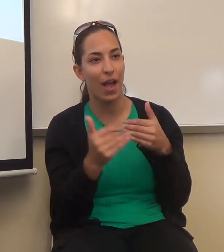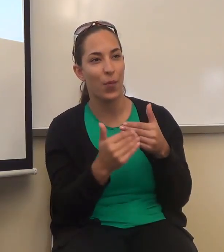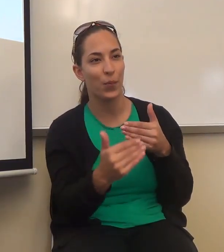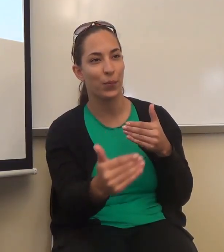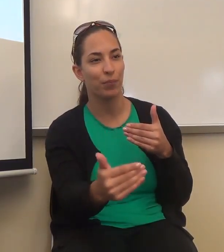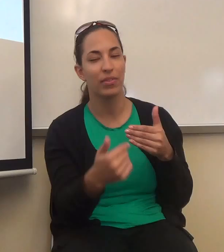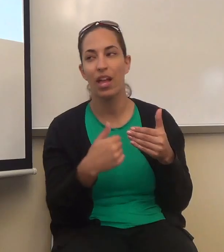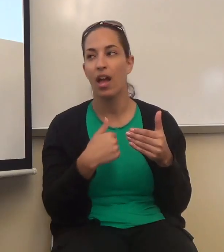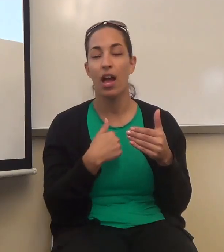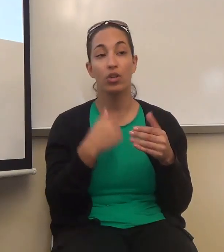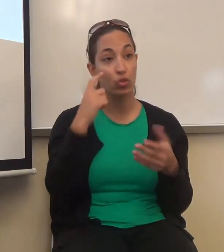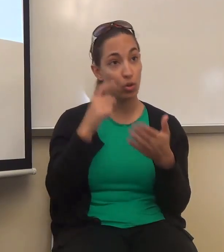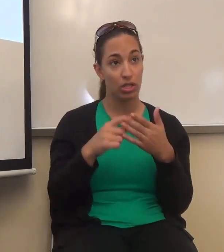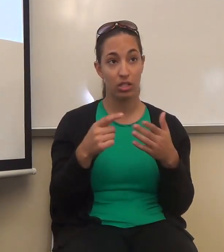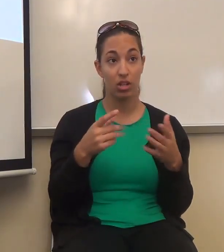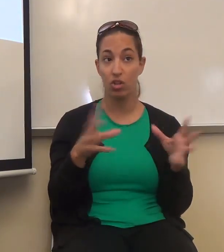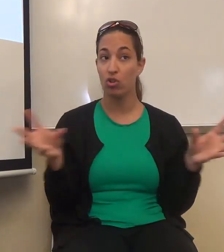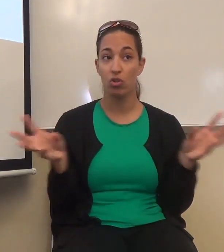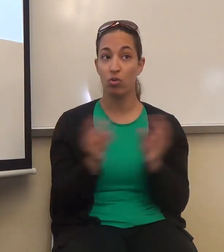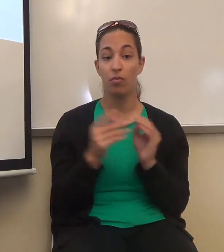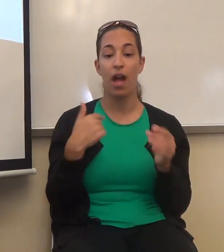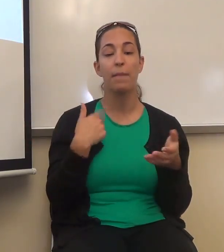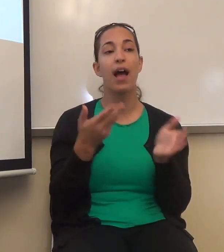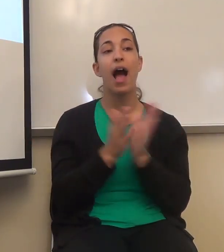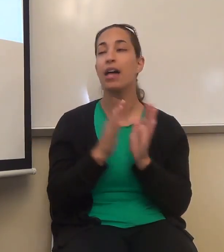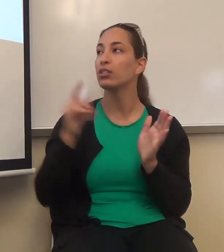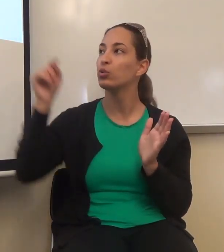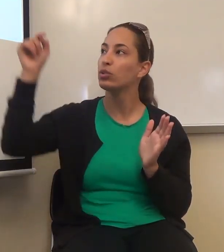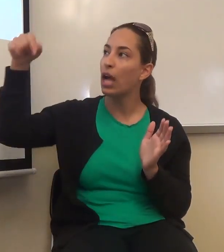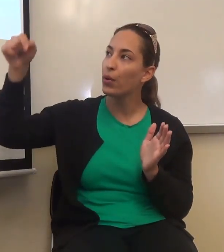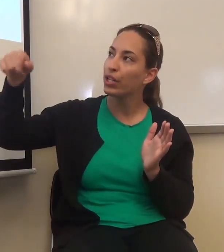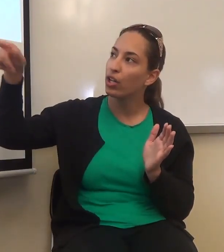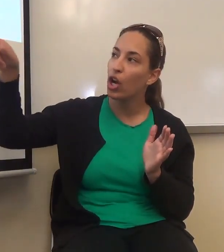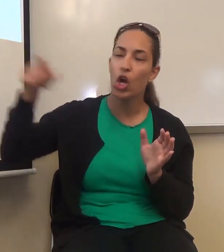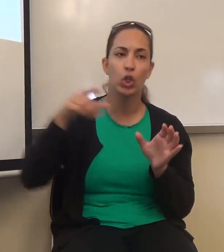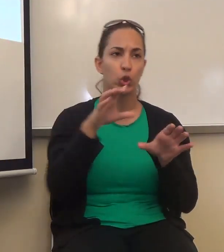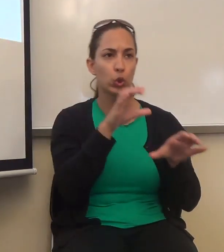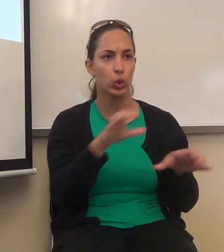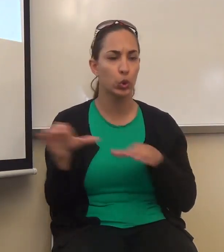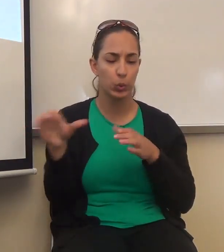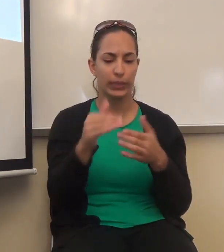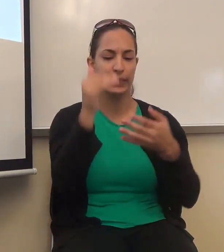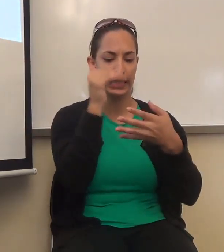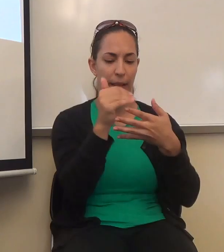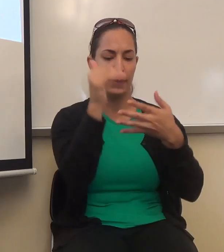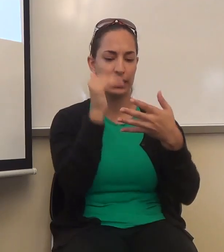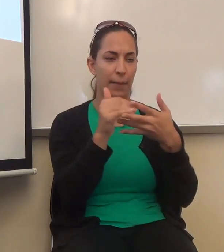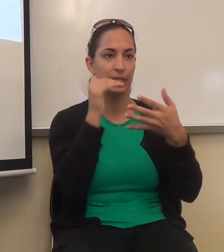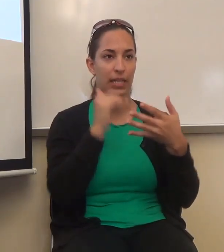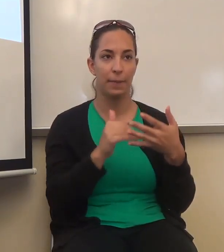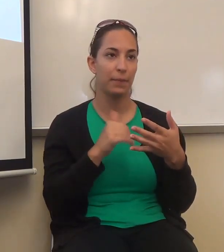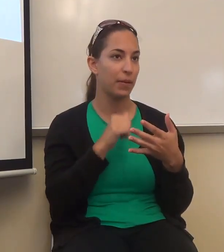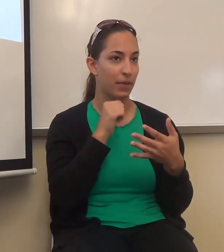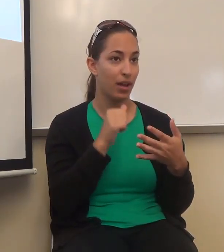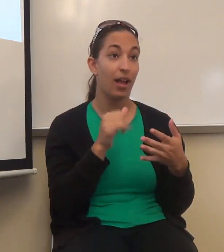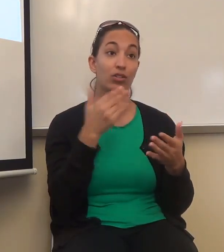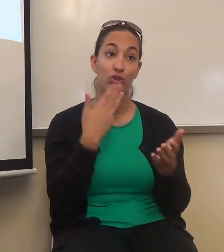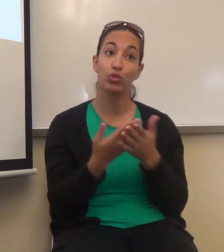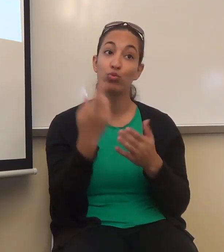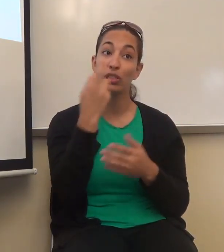you notice I'm no longer asking you down here to do this step by step, which is another good reason why you need to